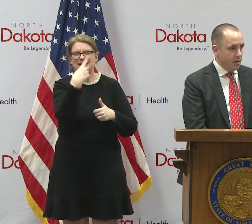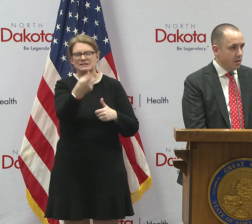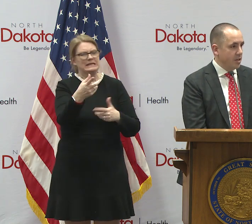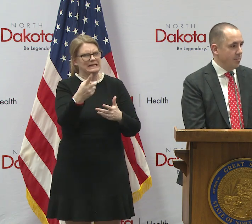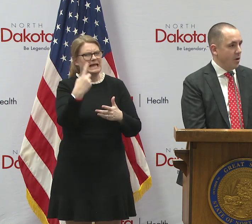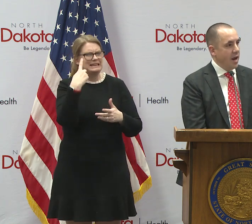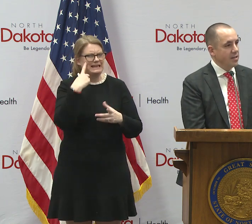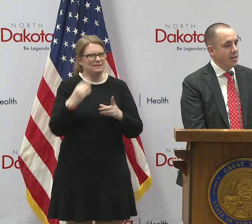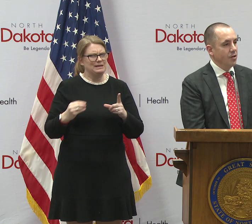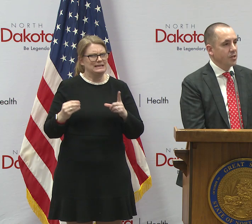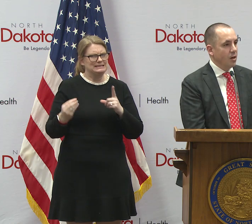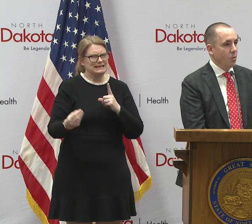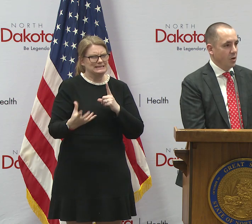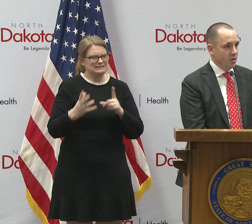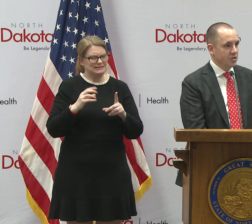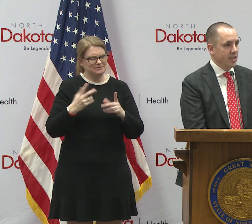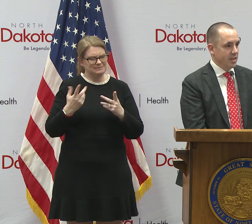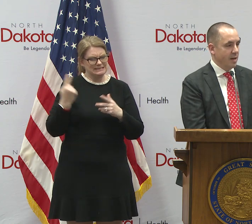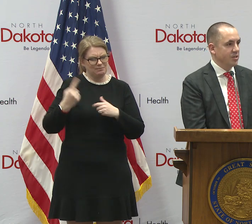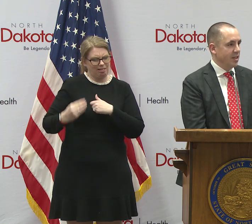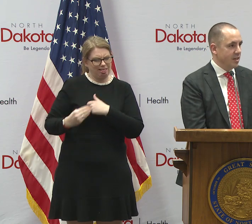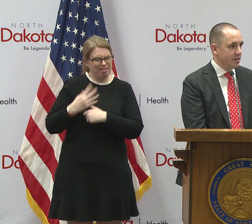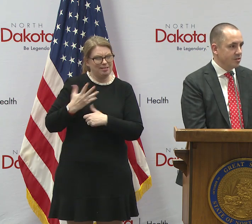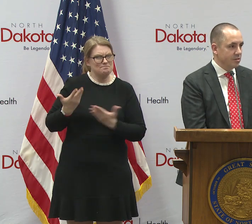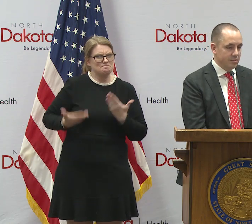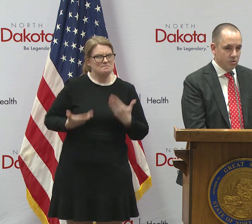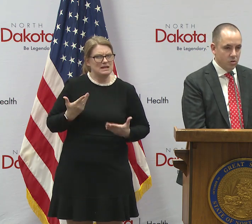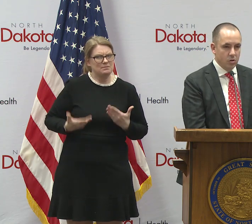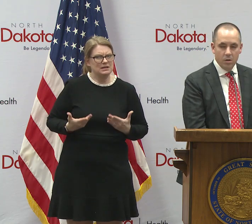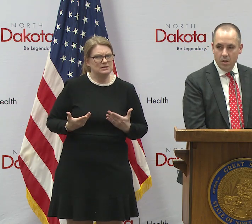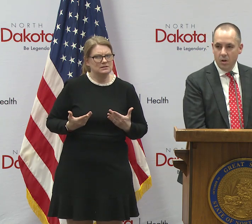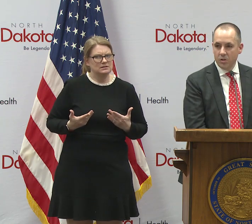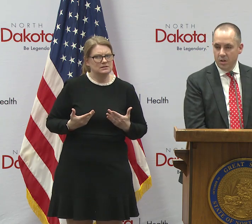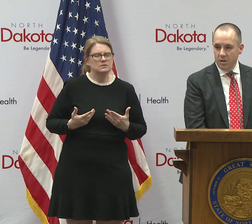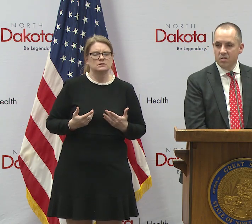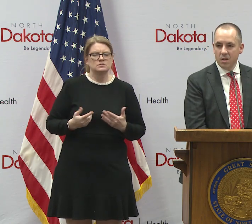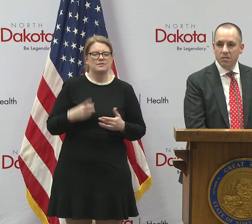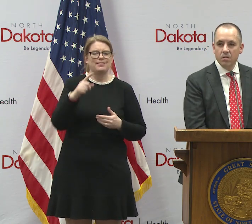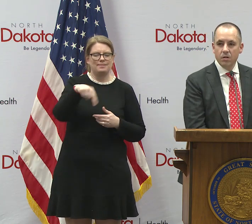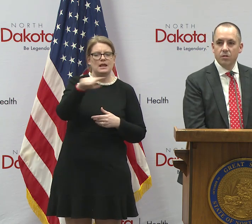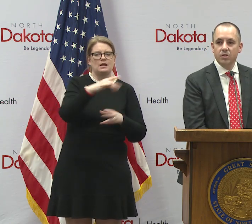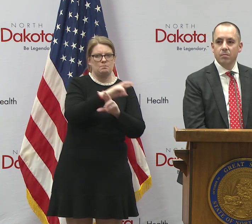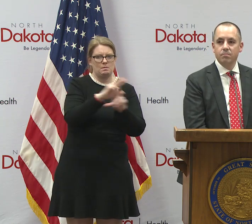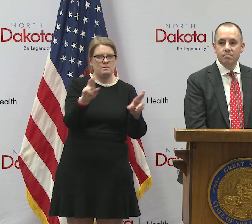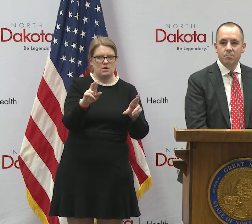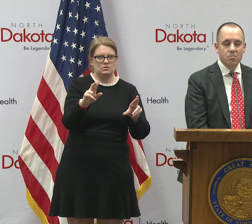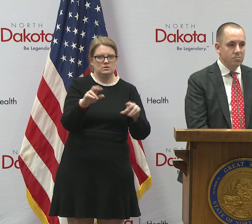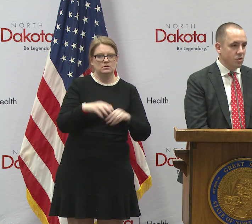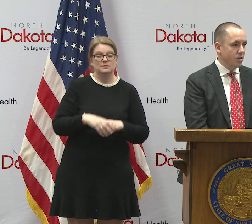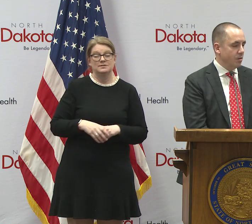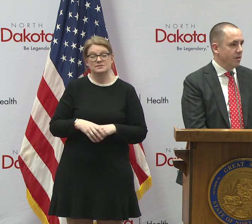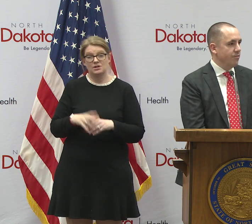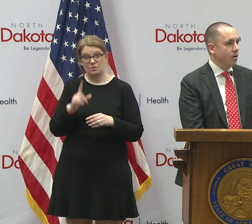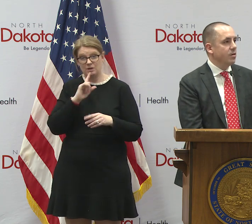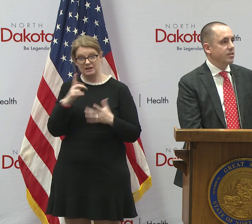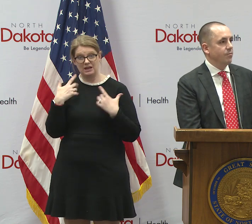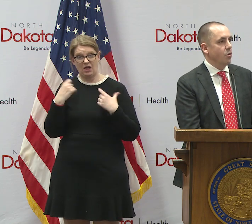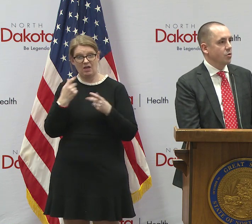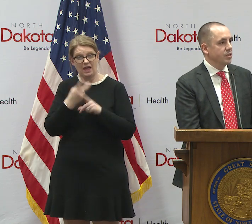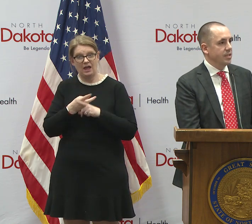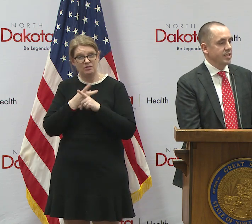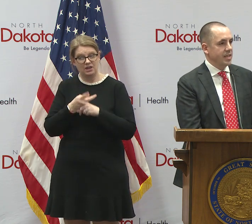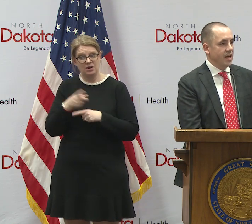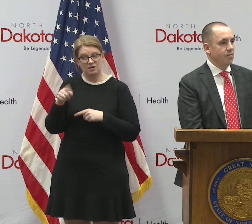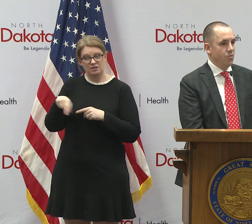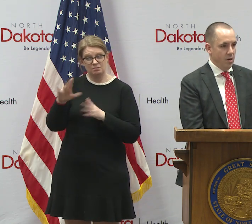You got to tip your hat to healthcare workers at times like this. I'll tell you that there's a little bit of fear in some